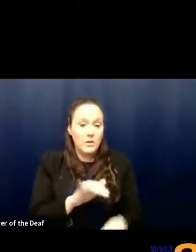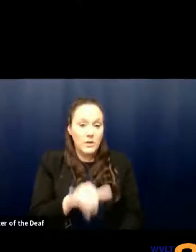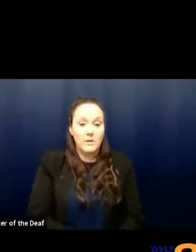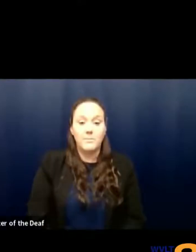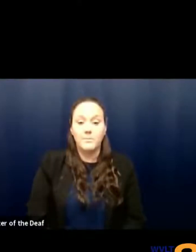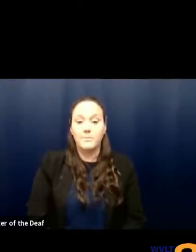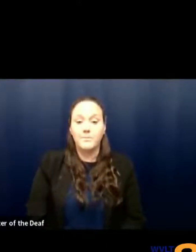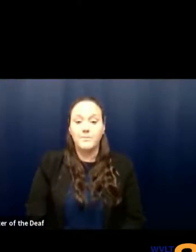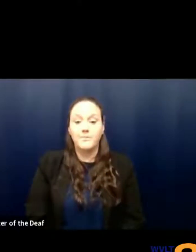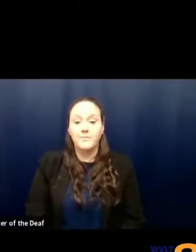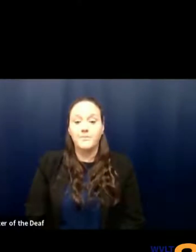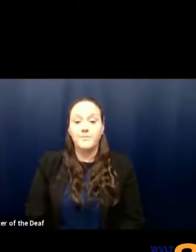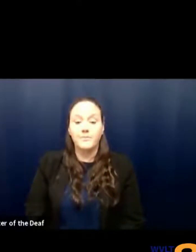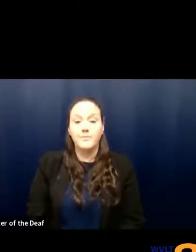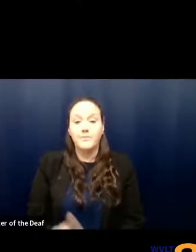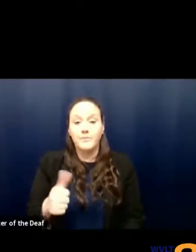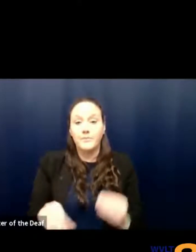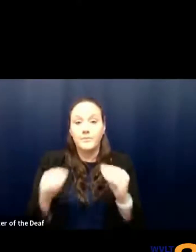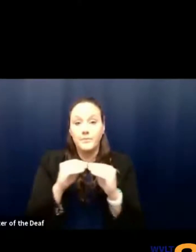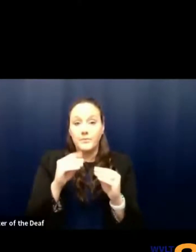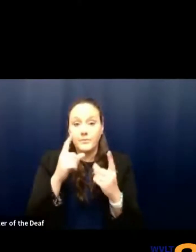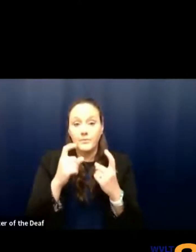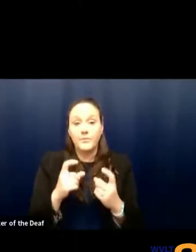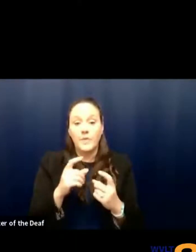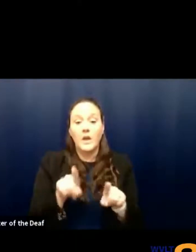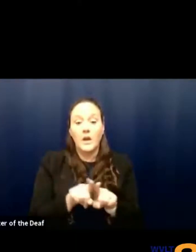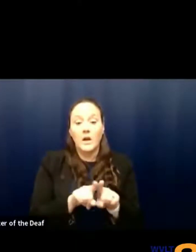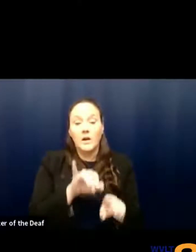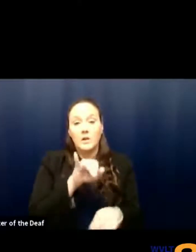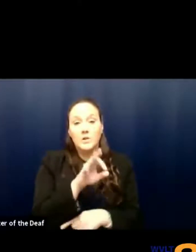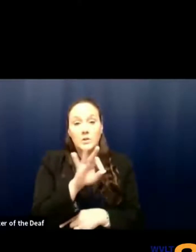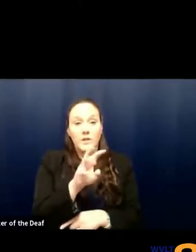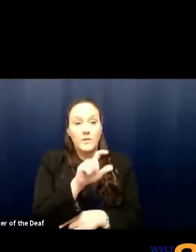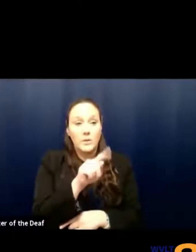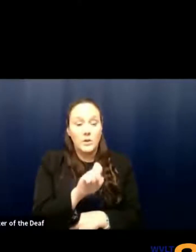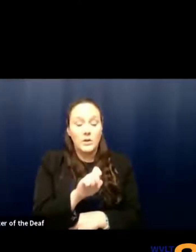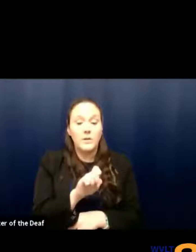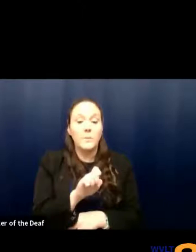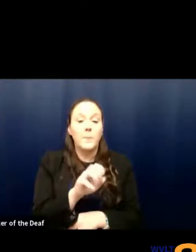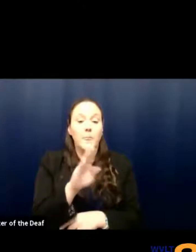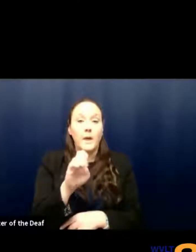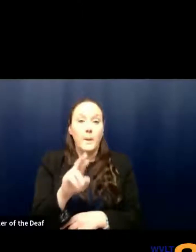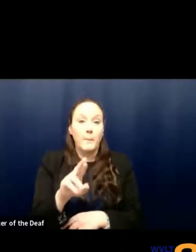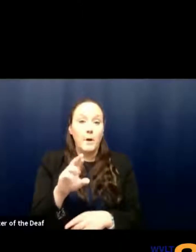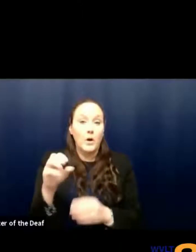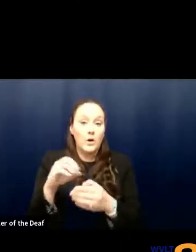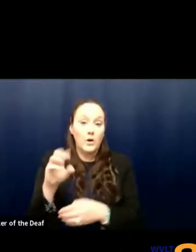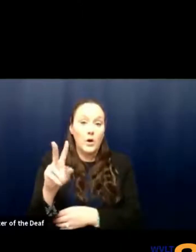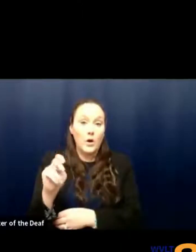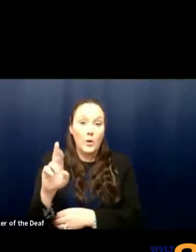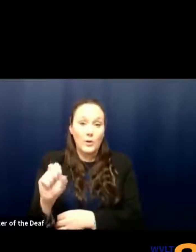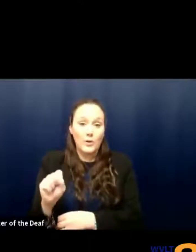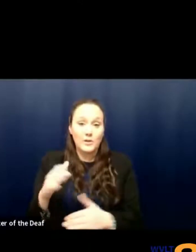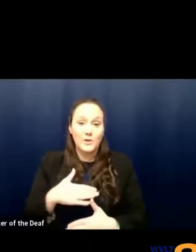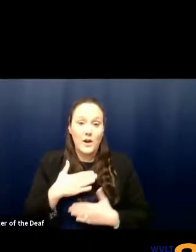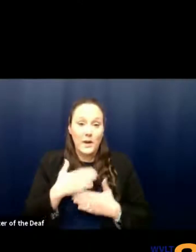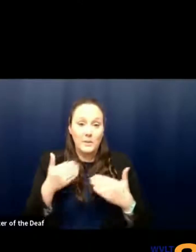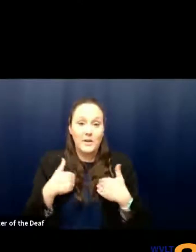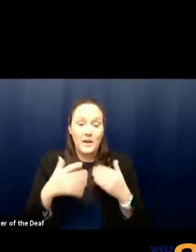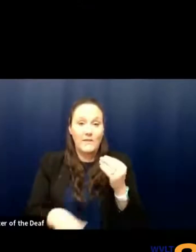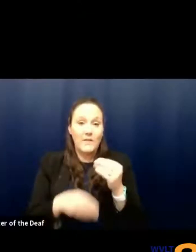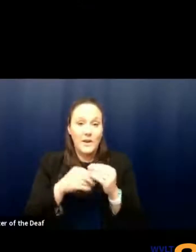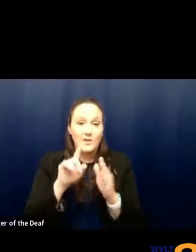Any further questions? Also from Jeff with WATE, bar owners are probably happy to get an extra hour for business,